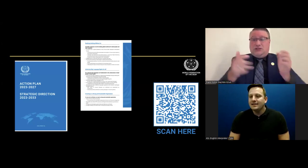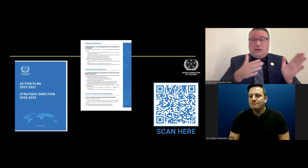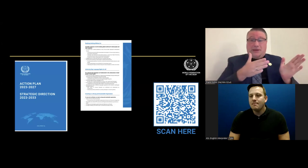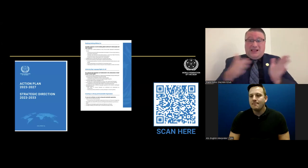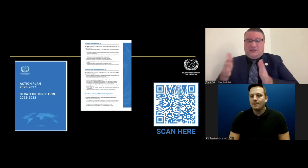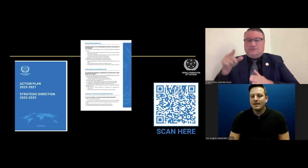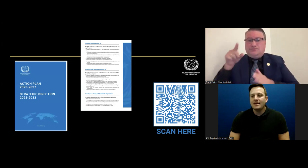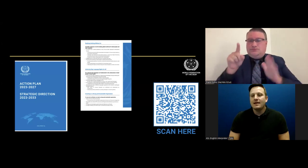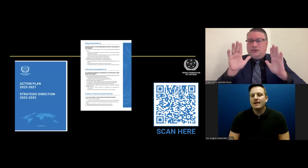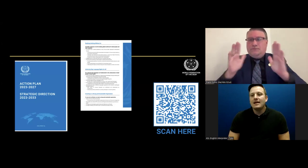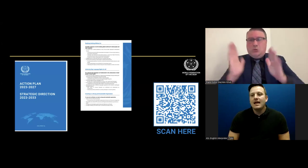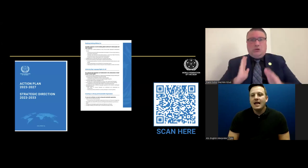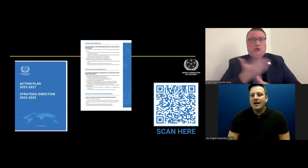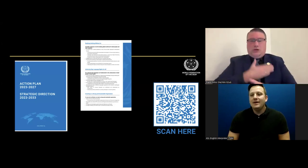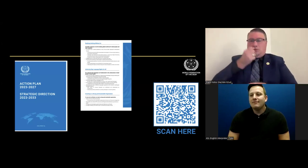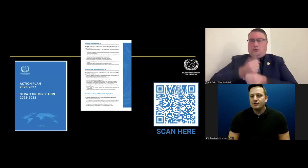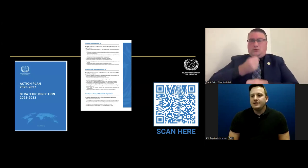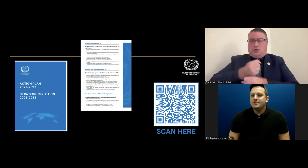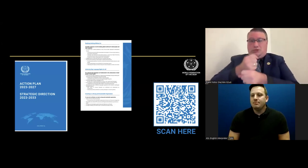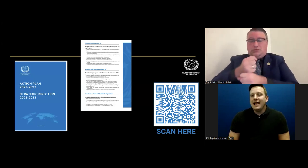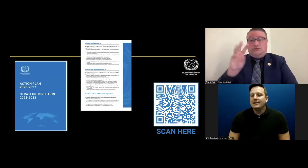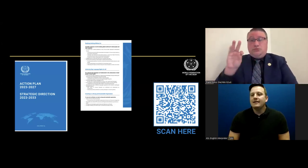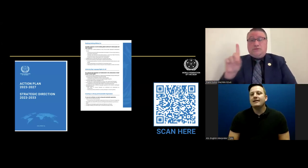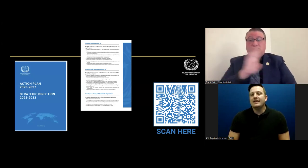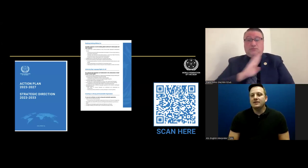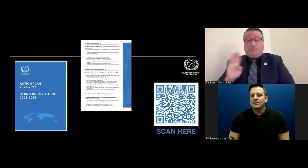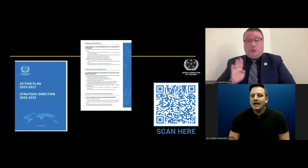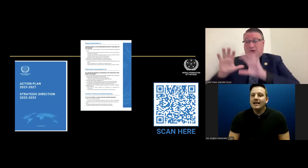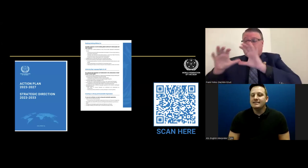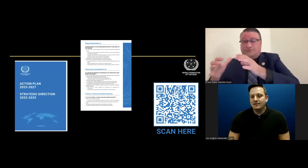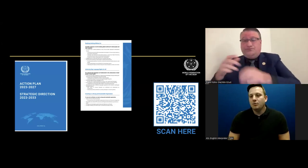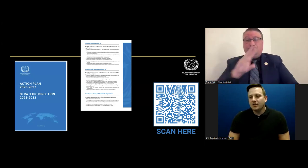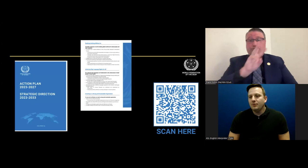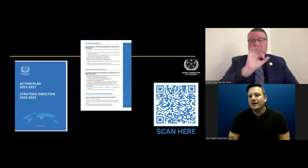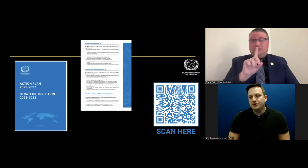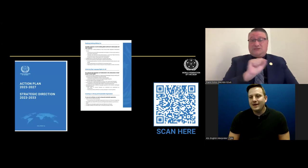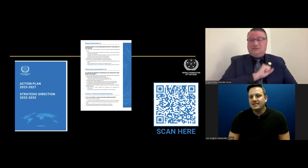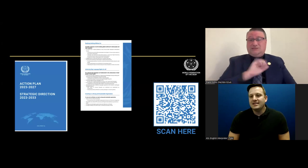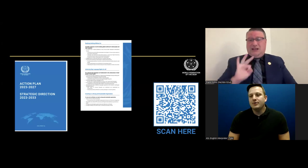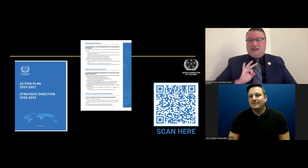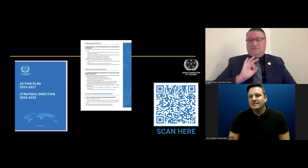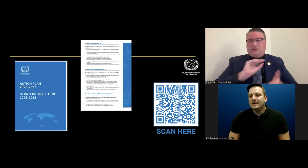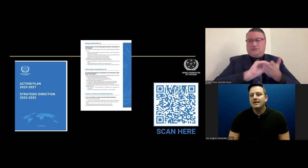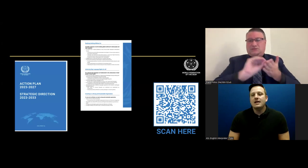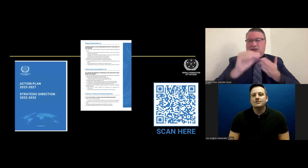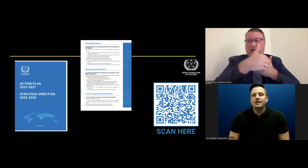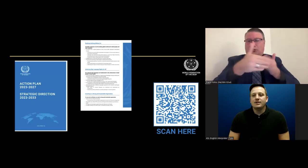2027. And we have our strategic plan that guides the work that we are doing as WFD so that our